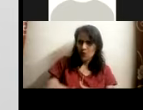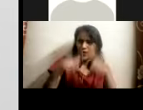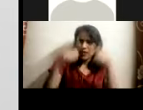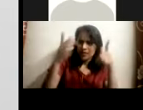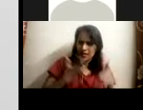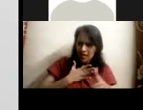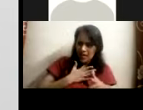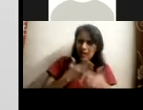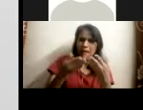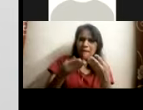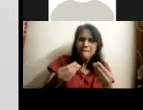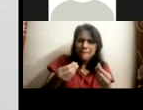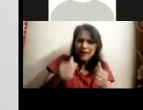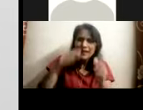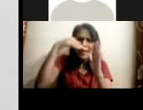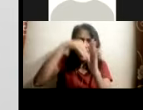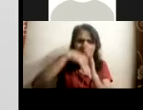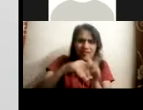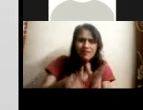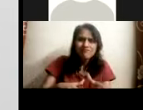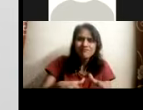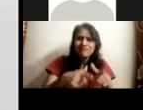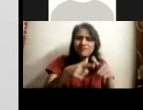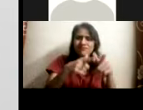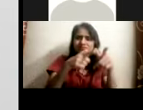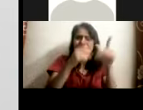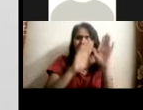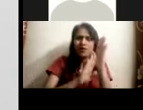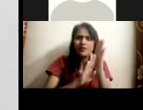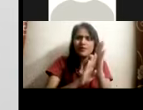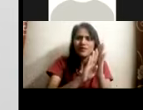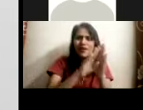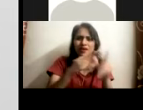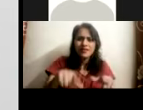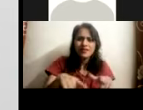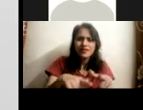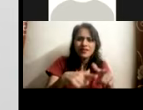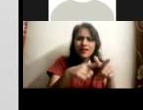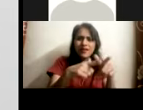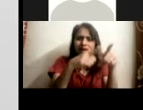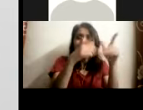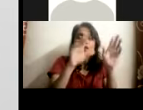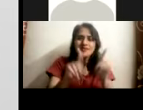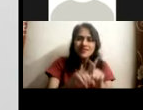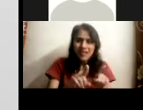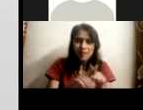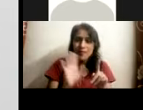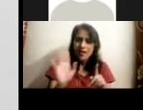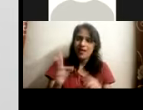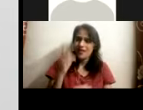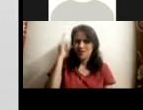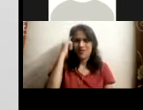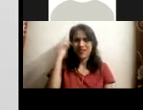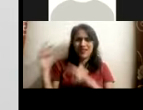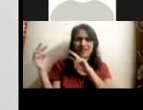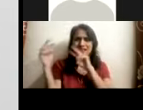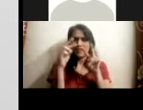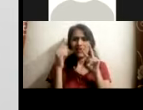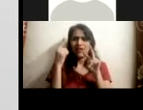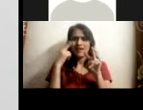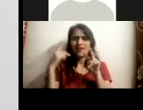does photosynthesis, feeds on, grows on that, derives its nutrients from that. However,